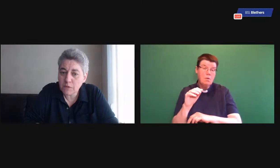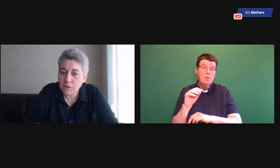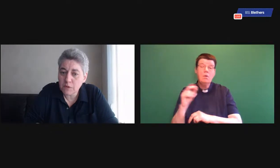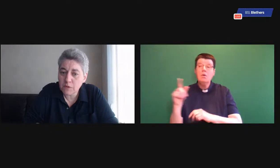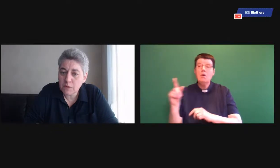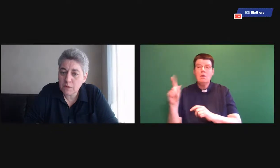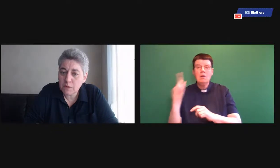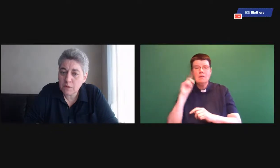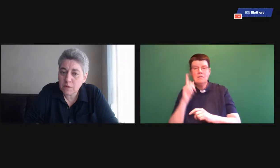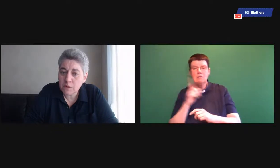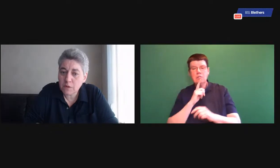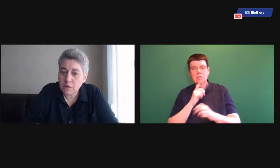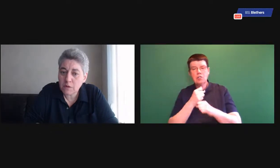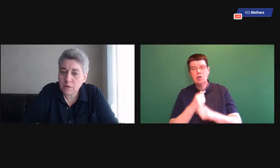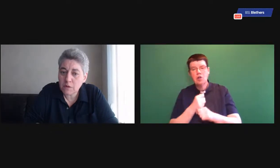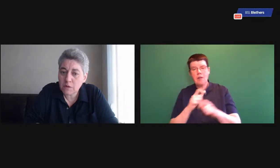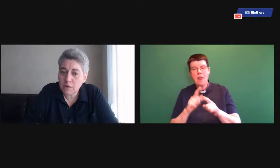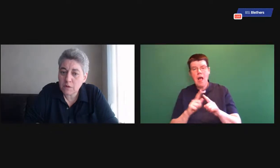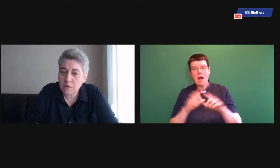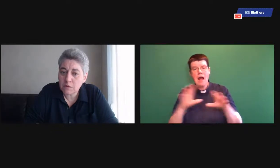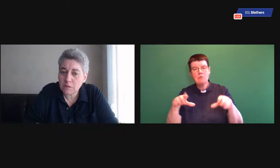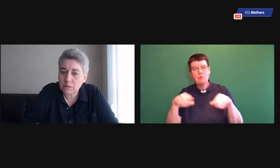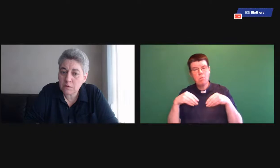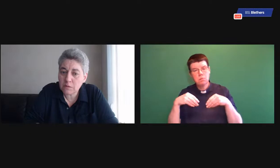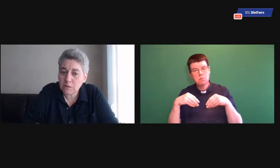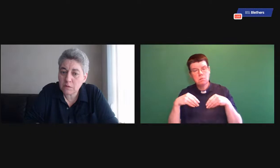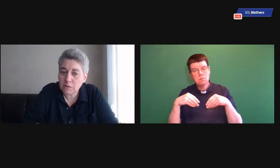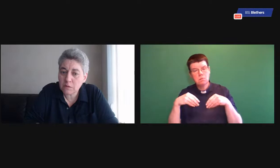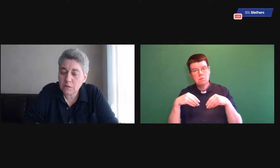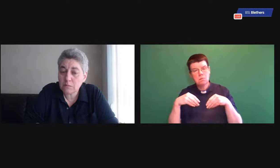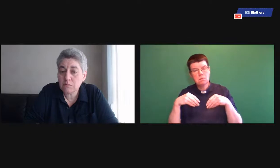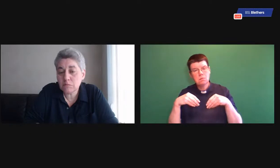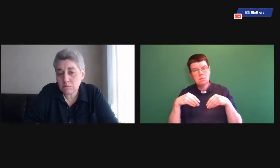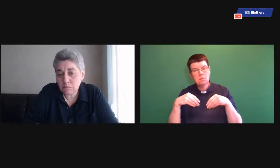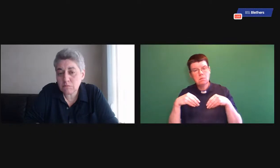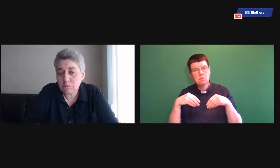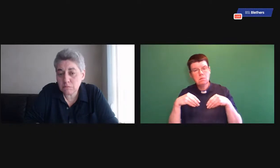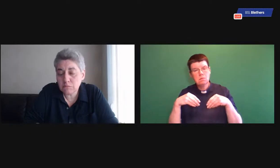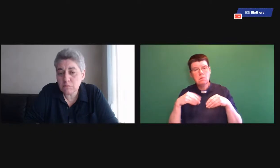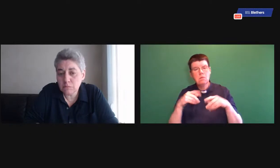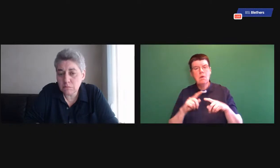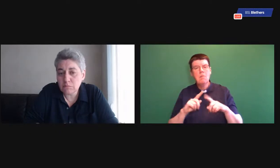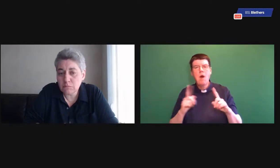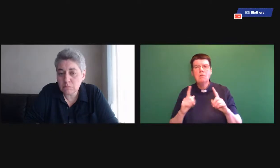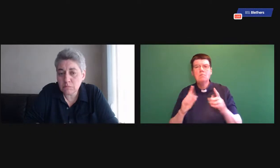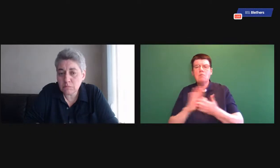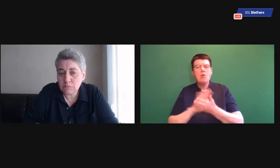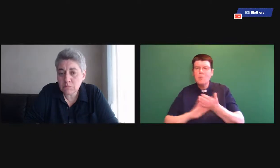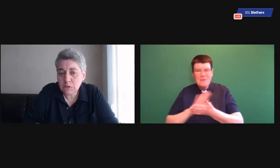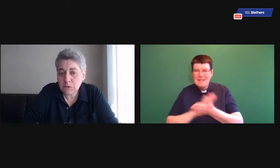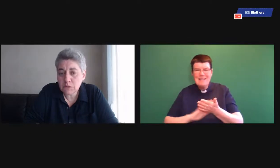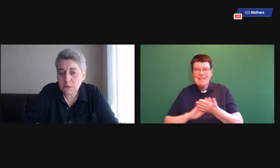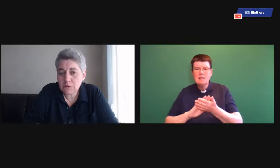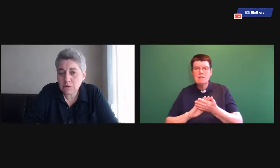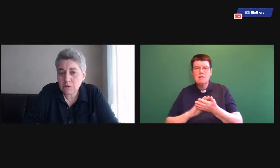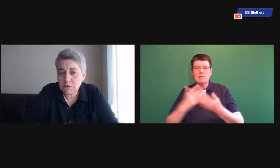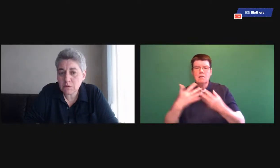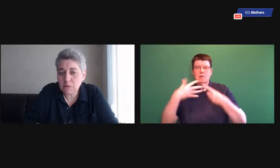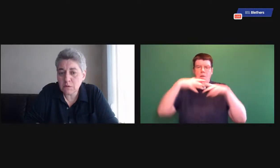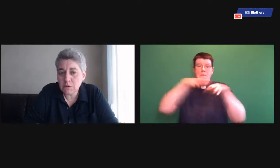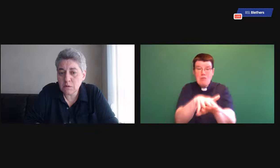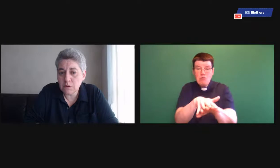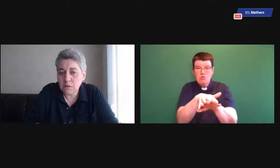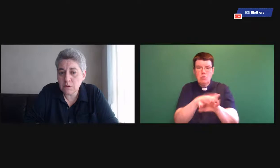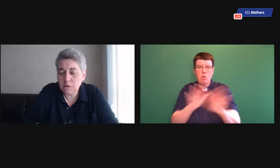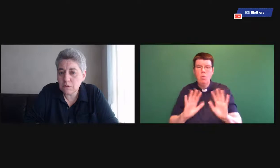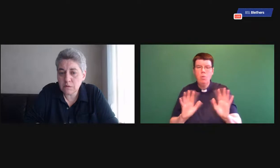is diminishing, decreasing. So maybe I think maybe in the future we're looking for hearing churches to